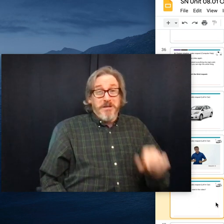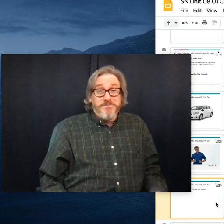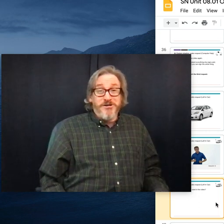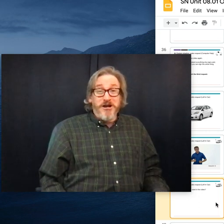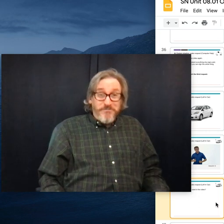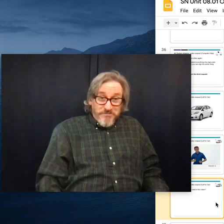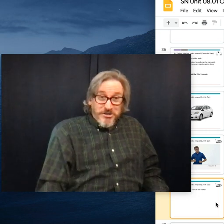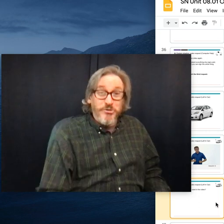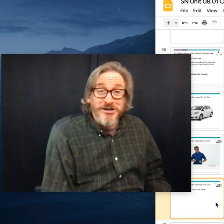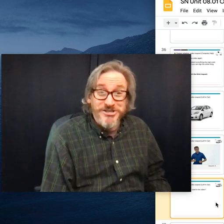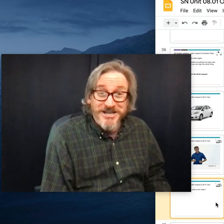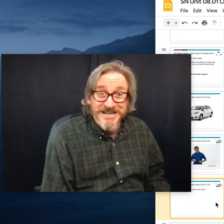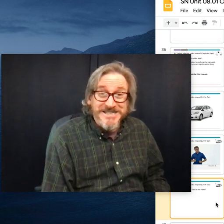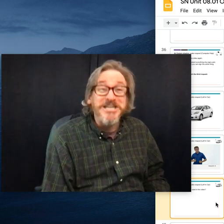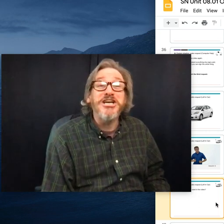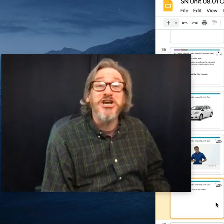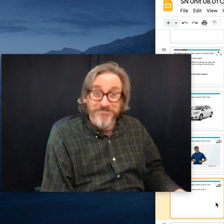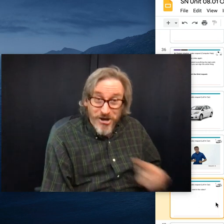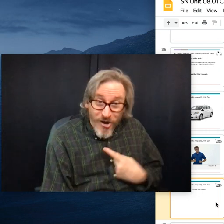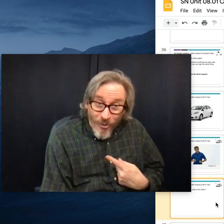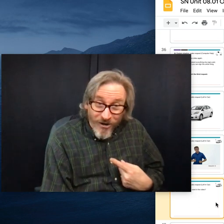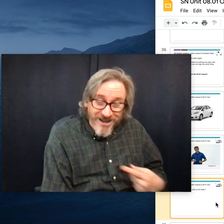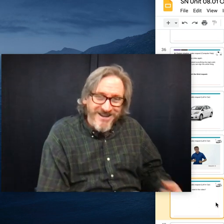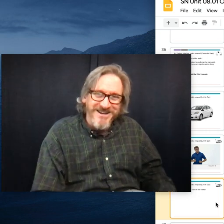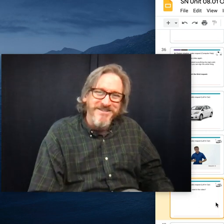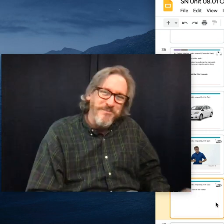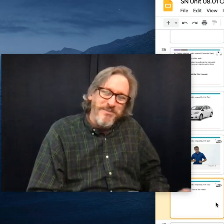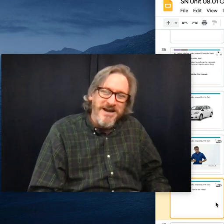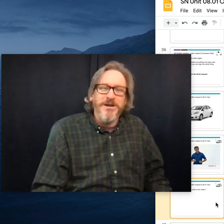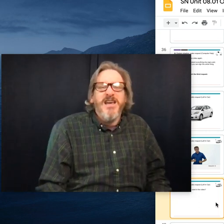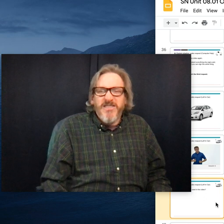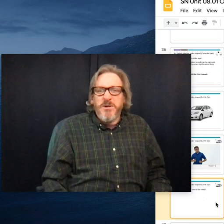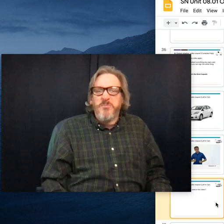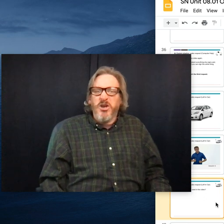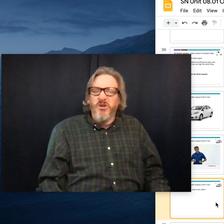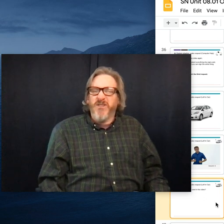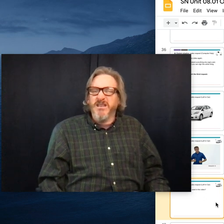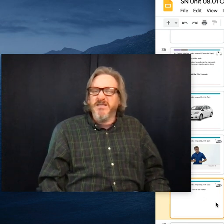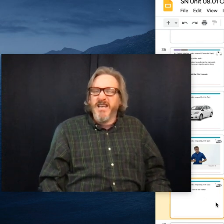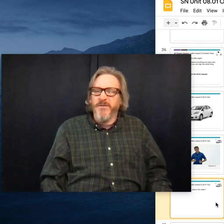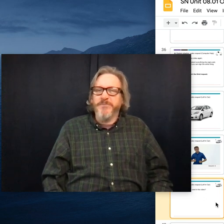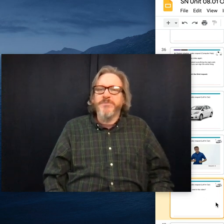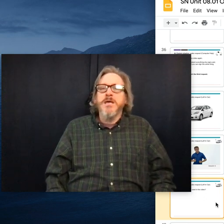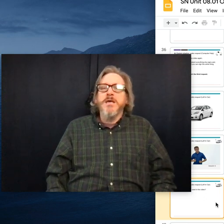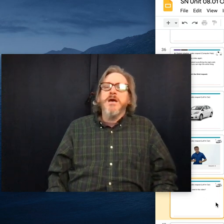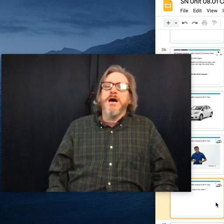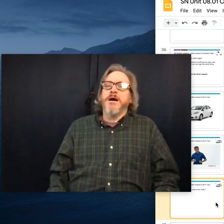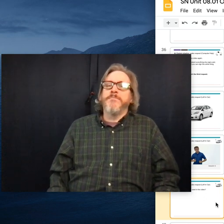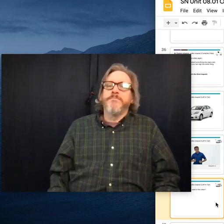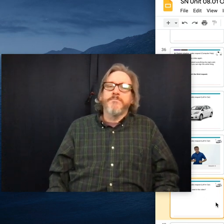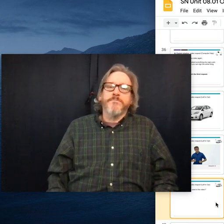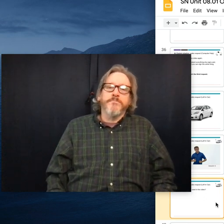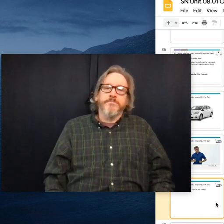the person. So if you drew a little face, it's like looking at you. Or it can be using the thumbnail, meaning